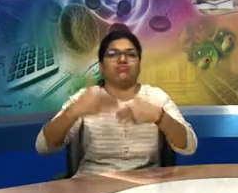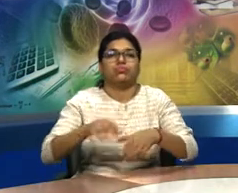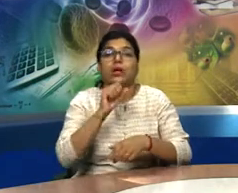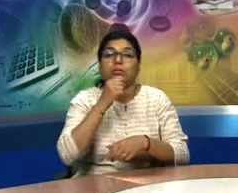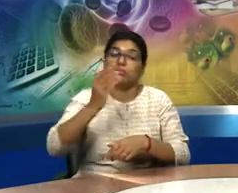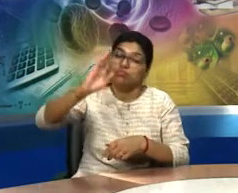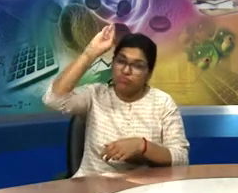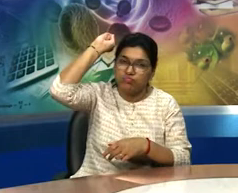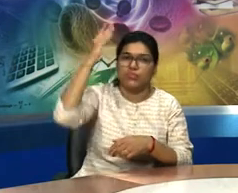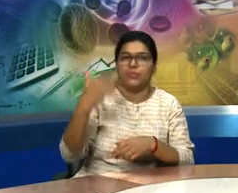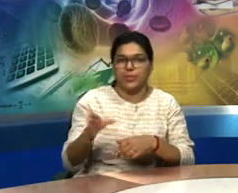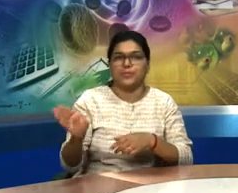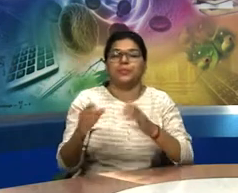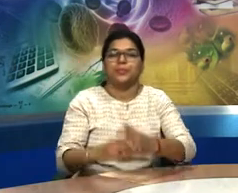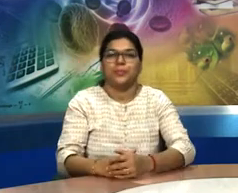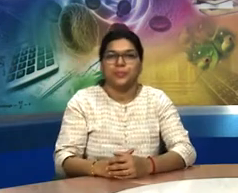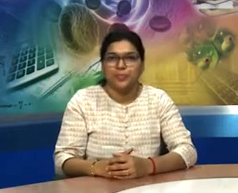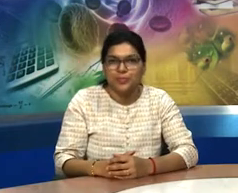maybe less than 12 years.